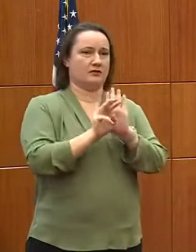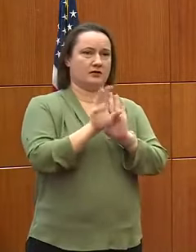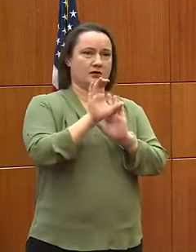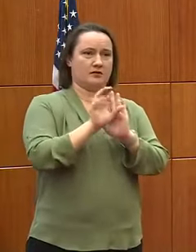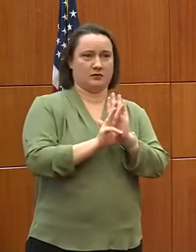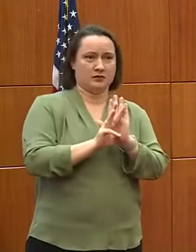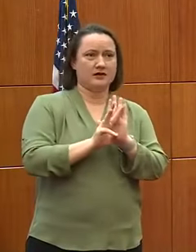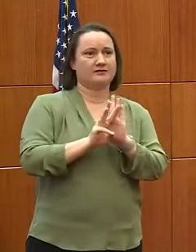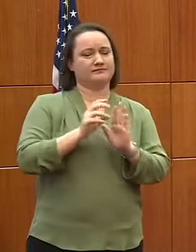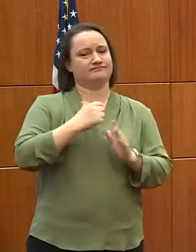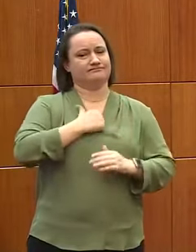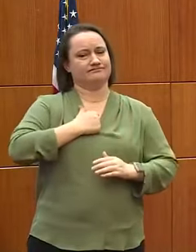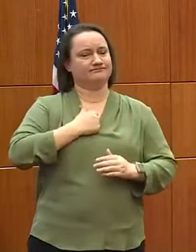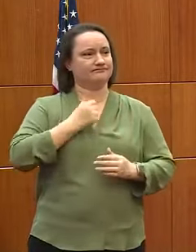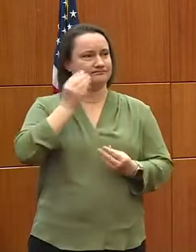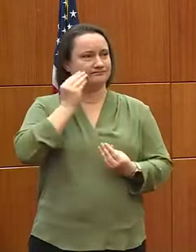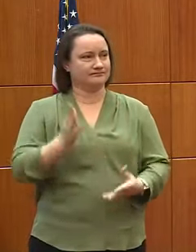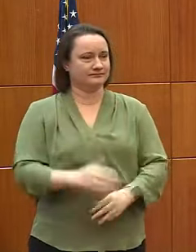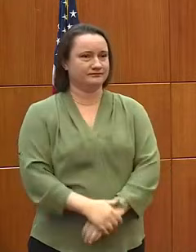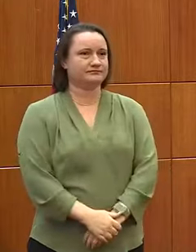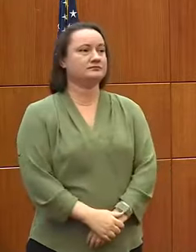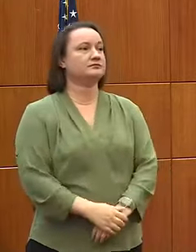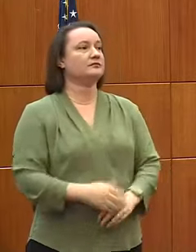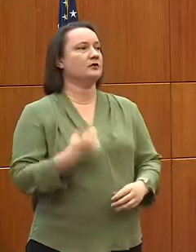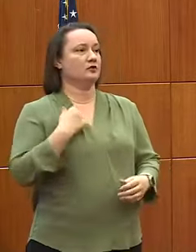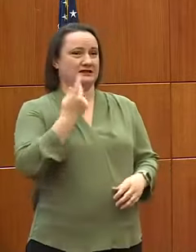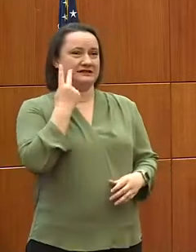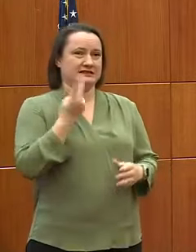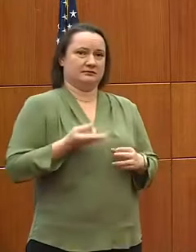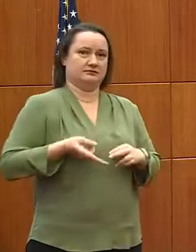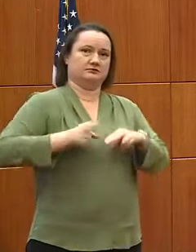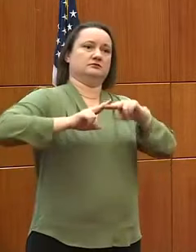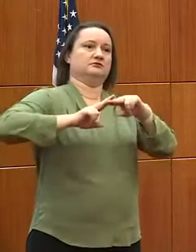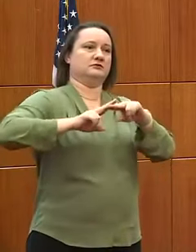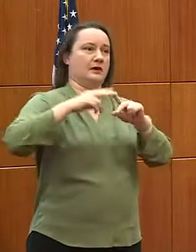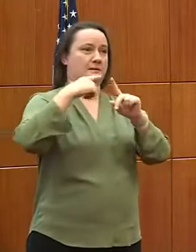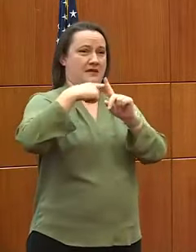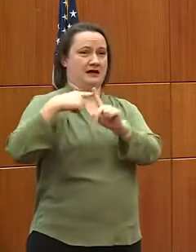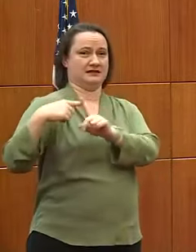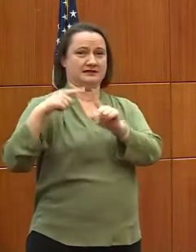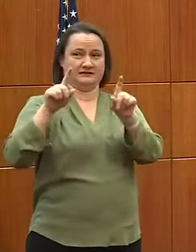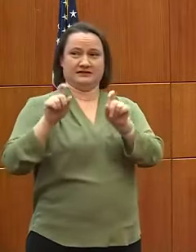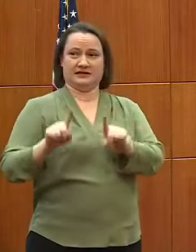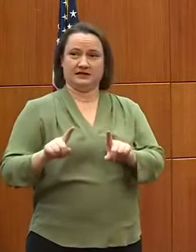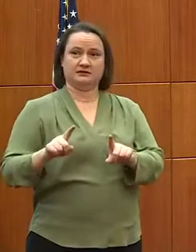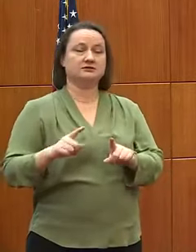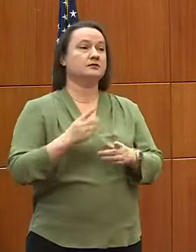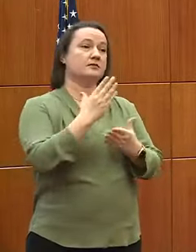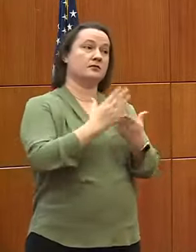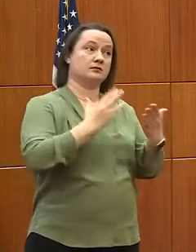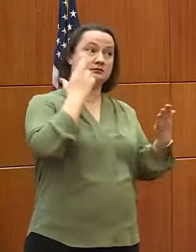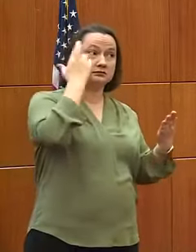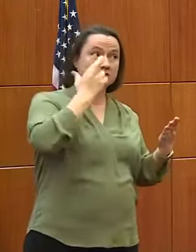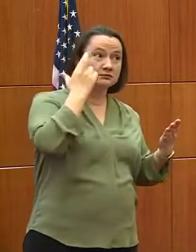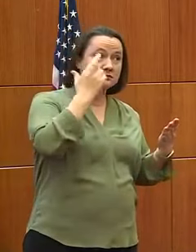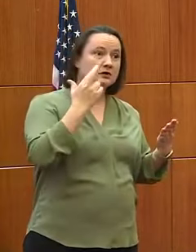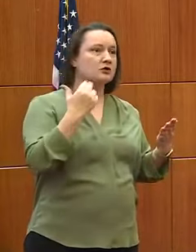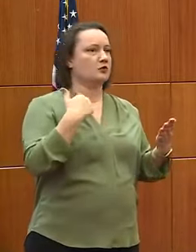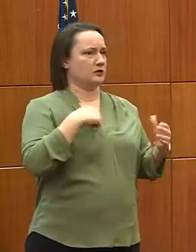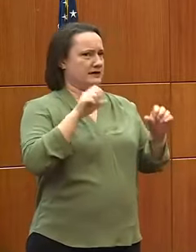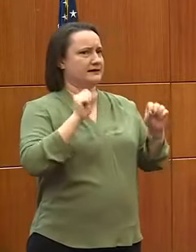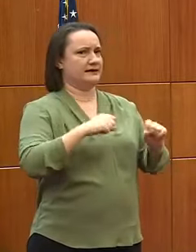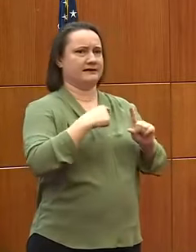ones. We are seeing this sharp increase in positive tests in part because we do have more